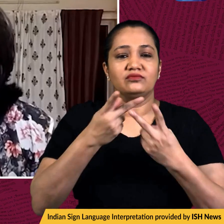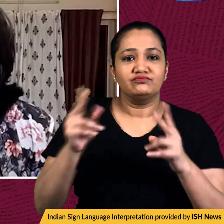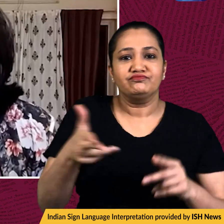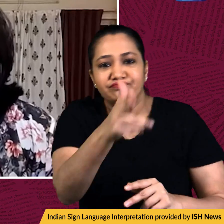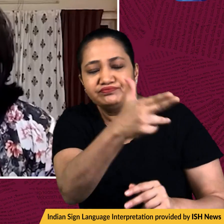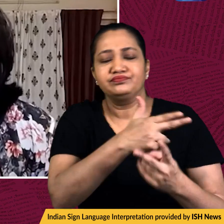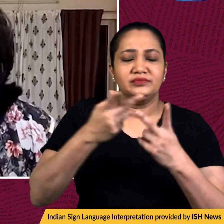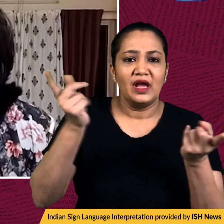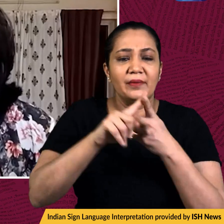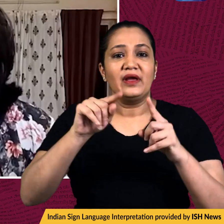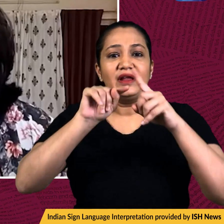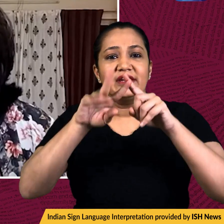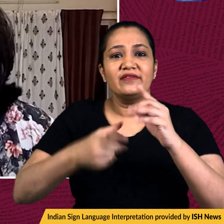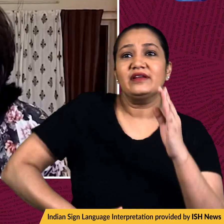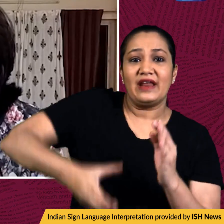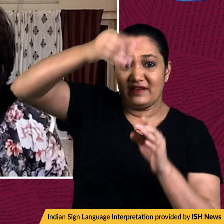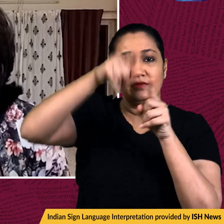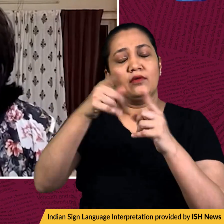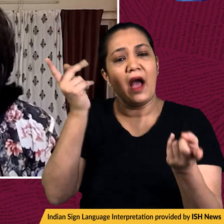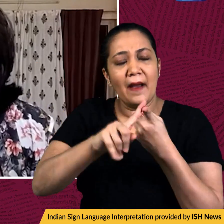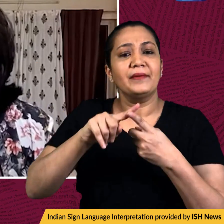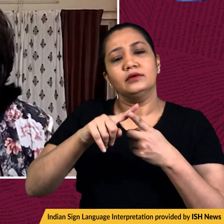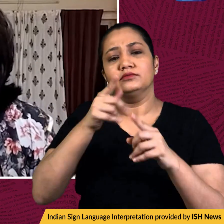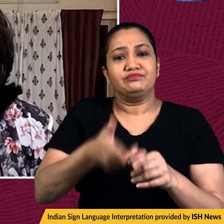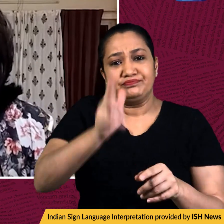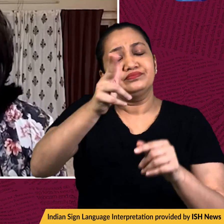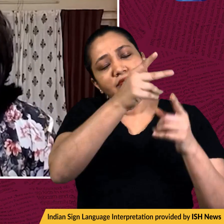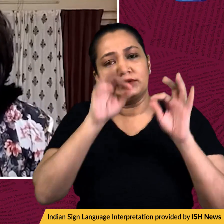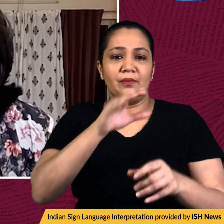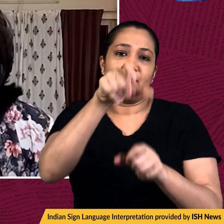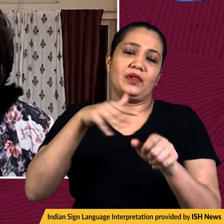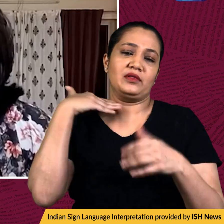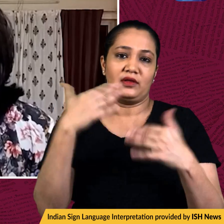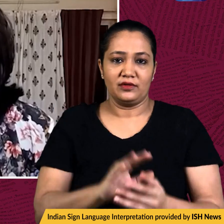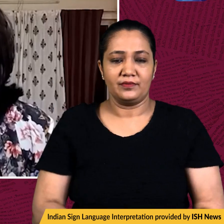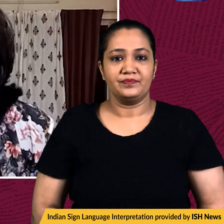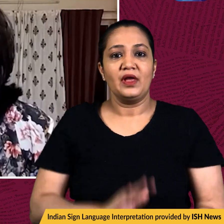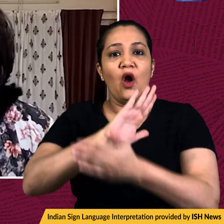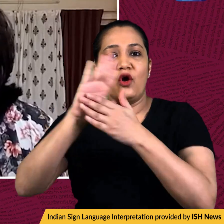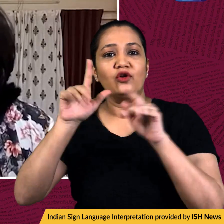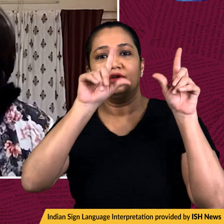at the main television tower in Kiev and the city's main Holocaust memorial.